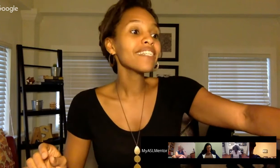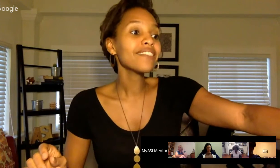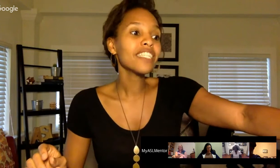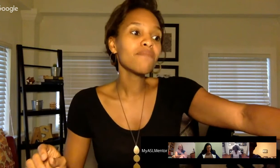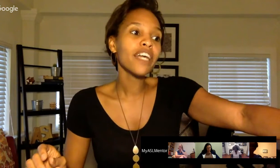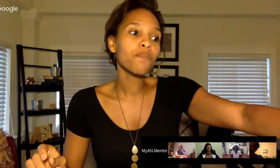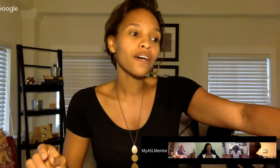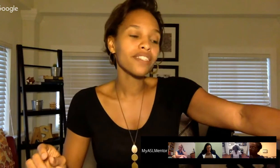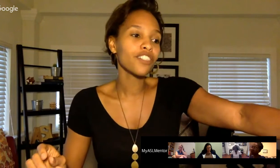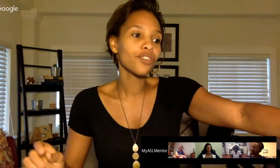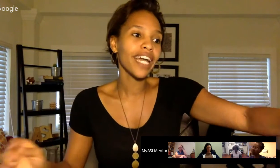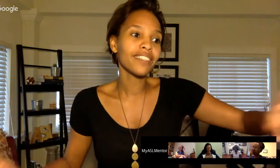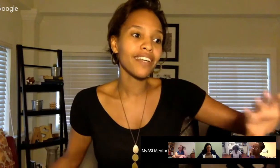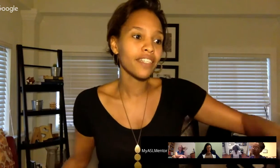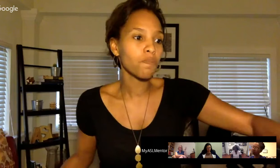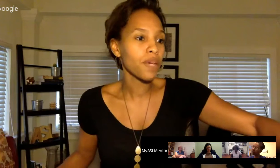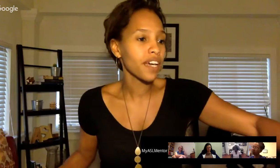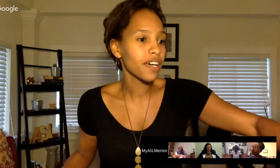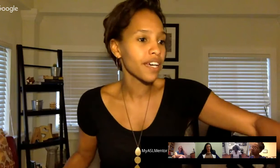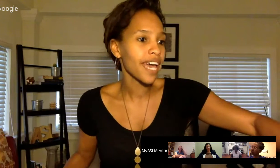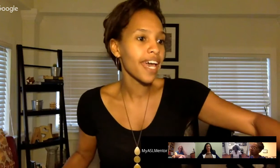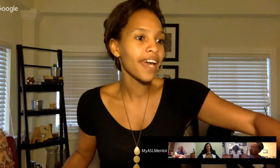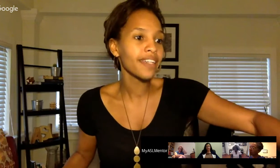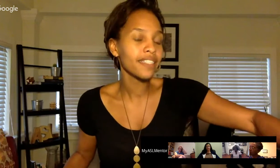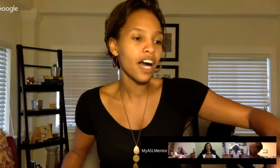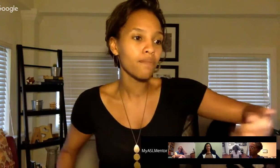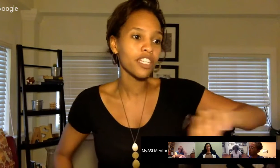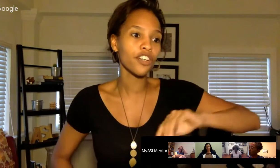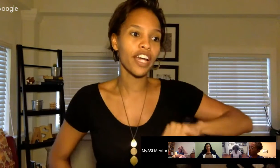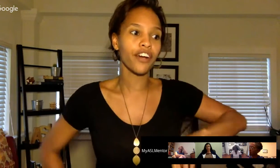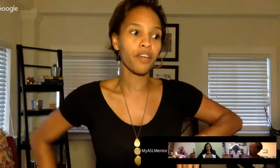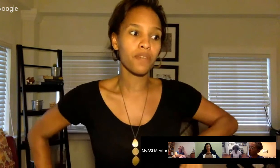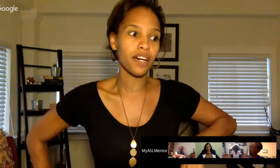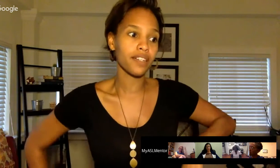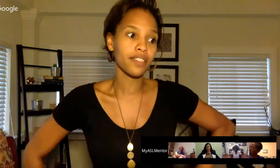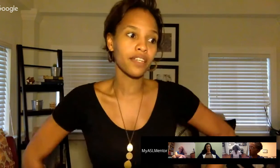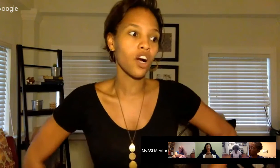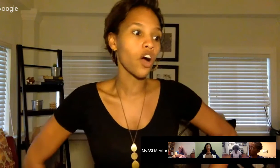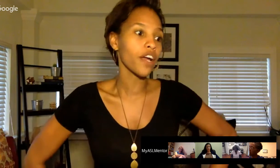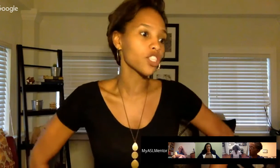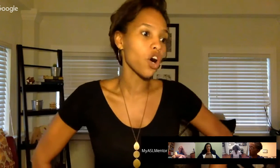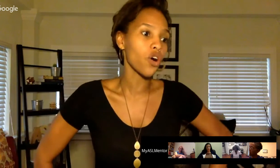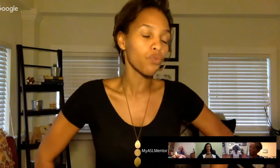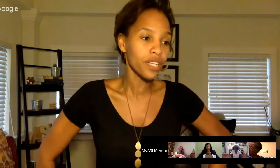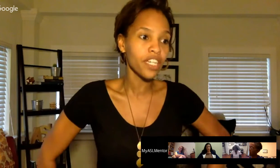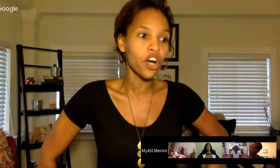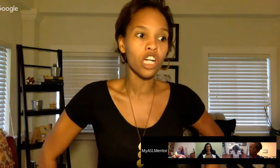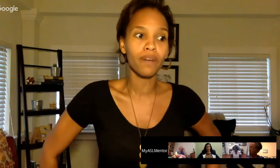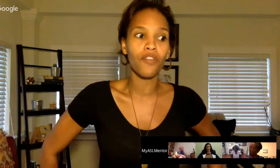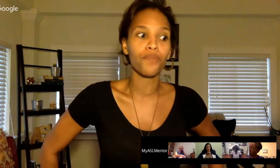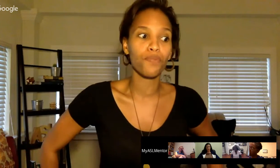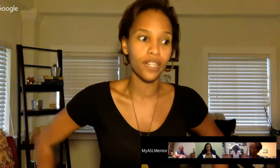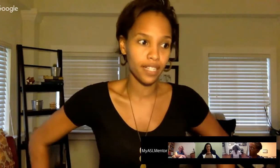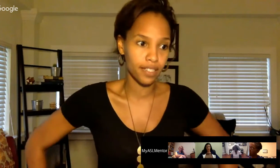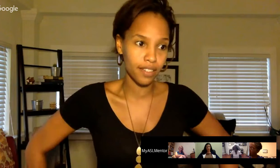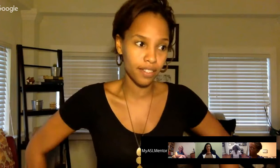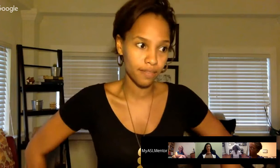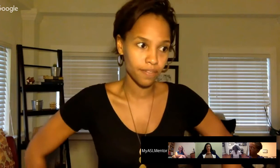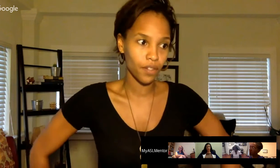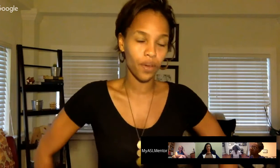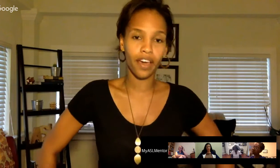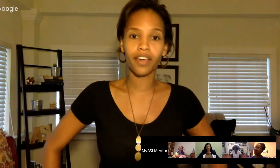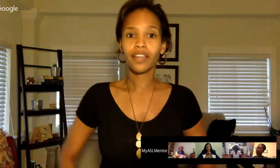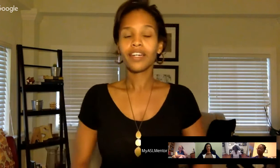It might seem like presidential candidates pick any Tom, Dick, or Harry because it's really all about the